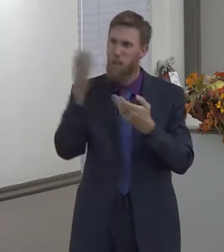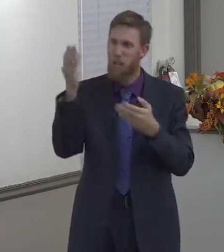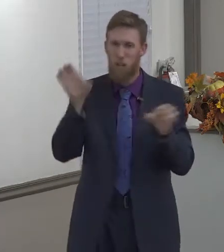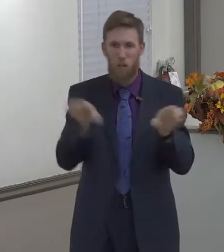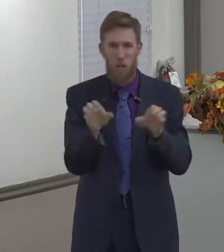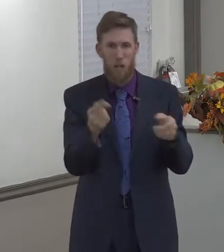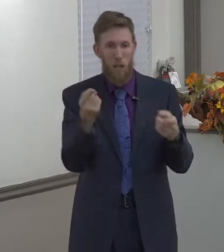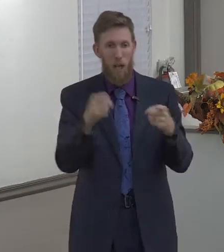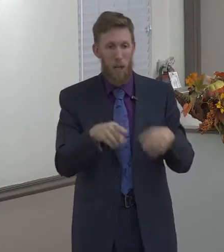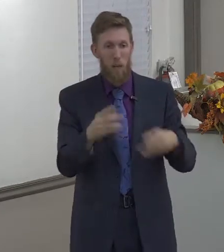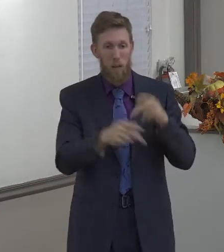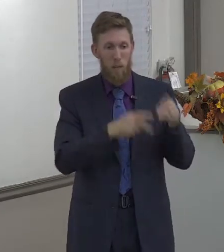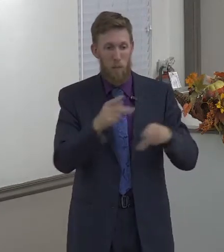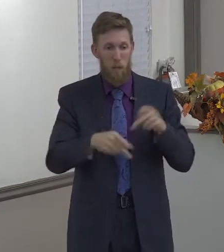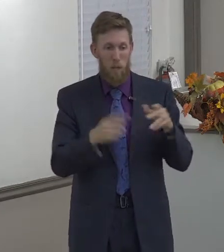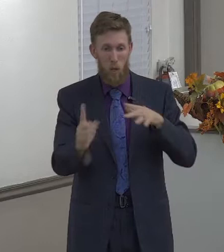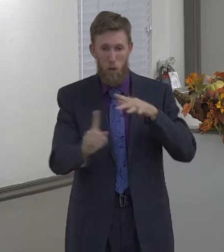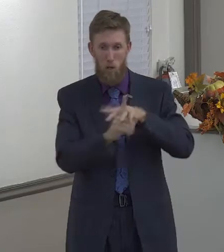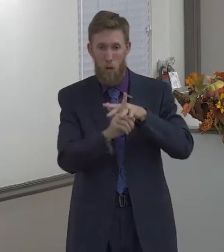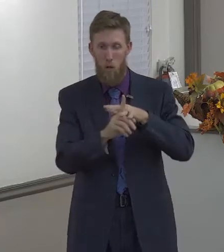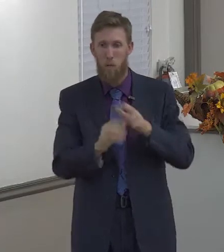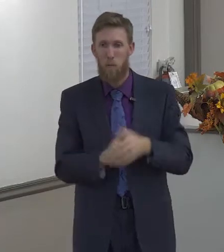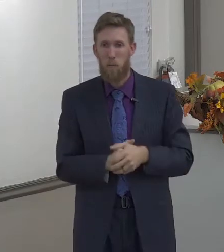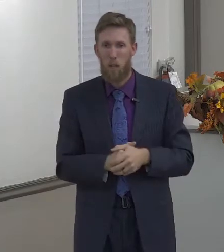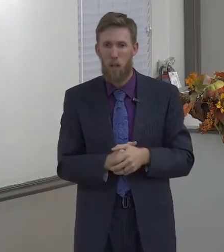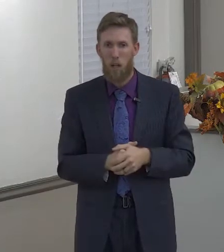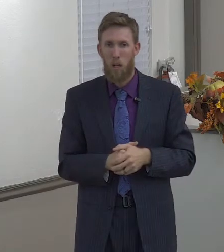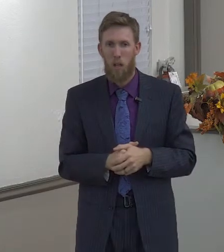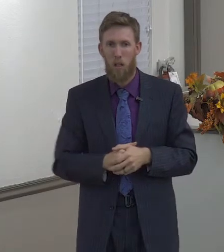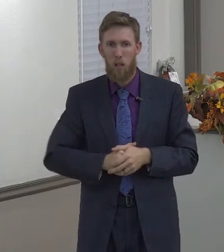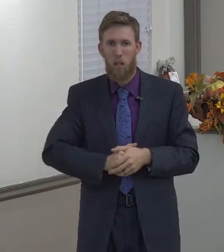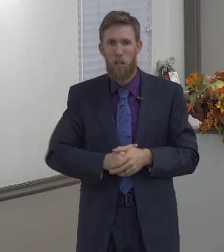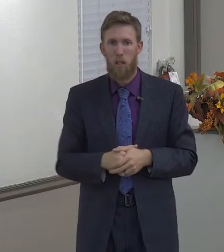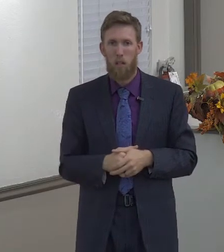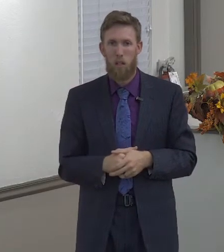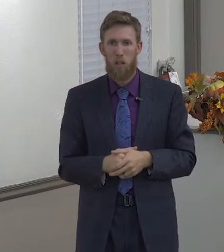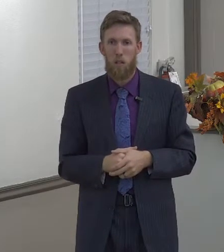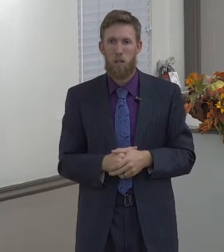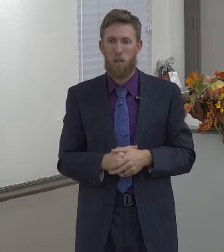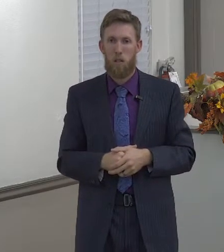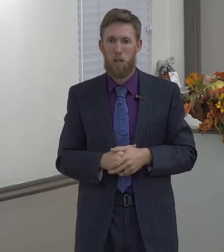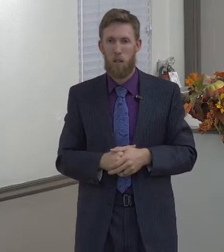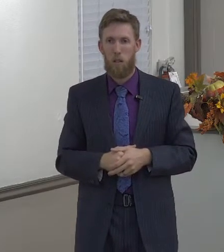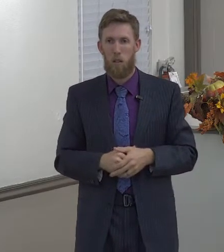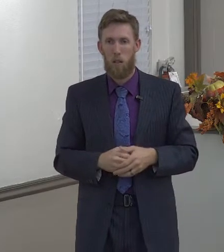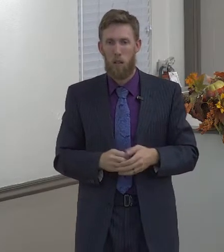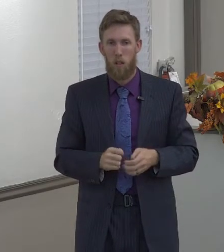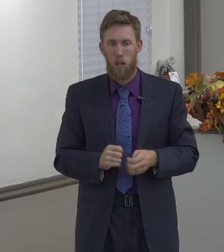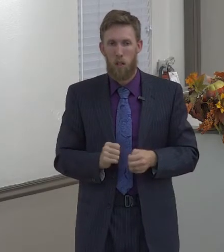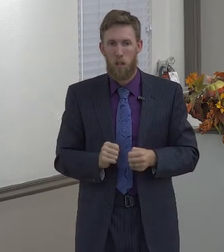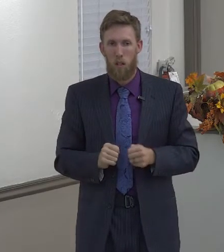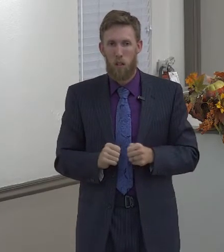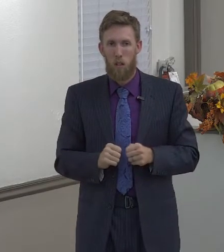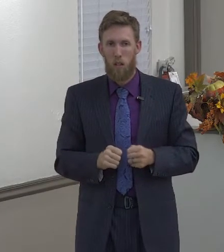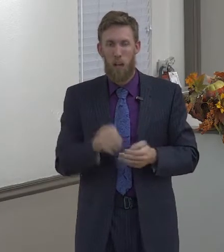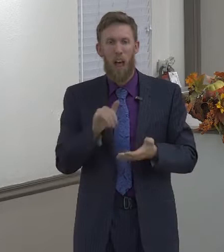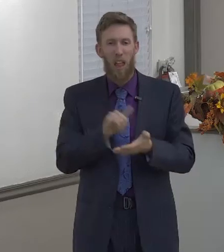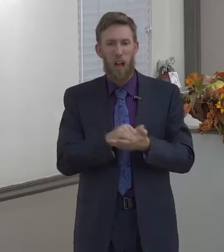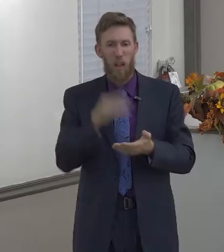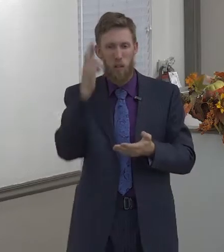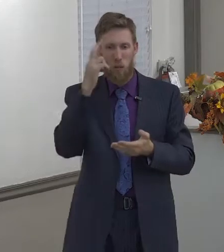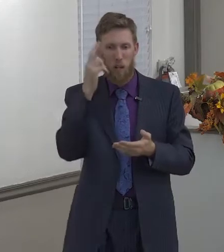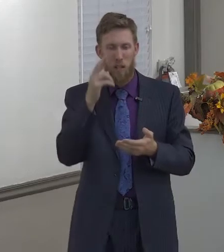preached on tithing. I didn't like what the pastor said, or somebody from across the auditorium looked at me